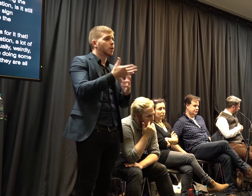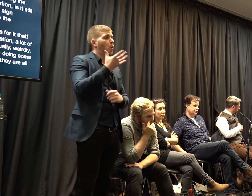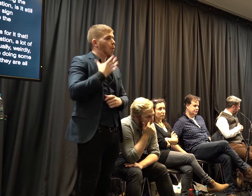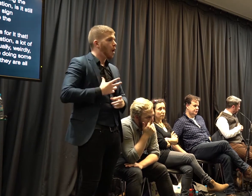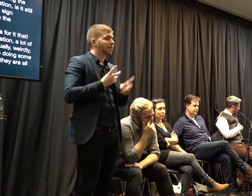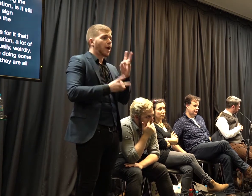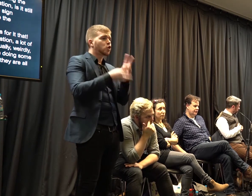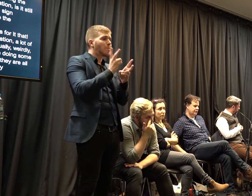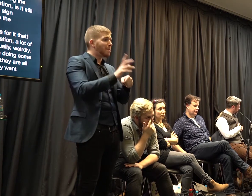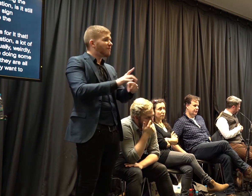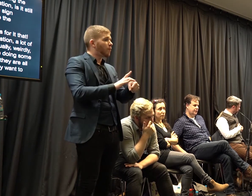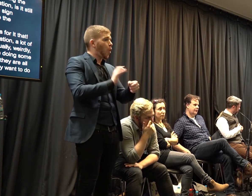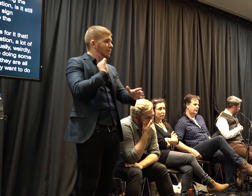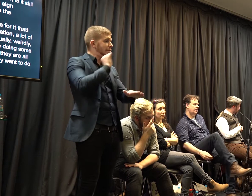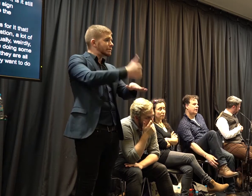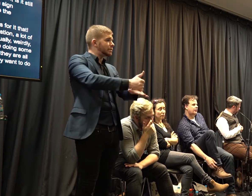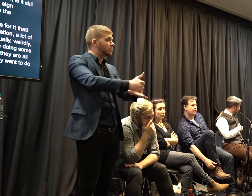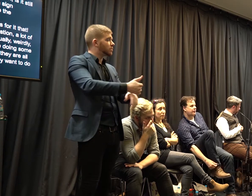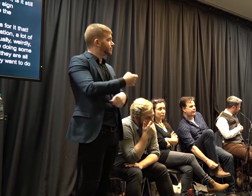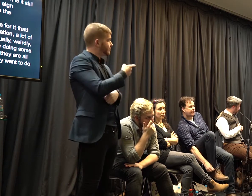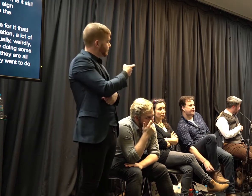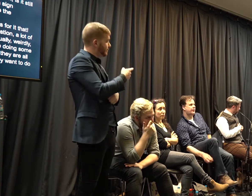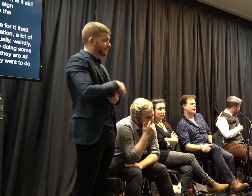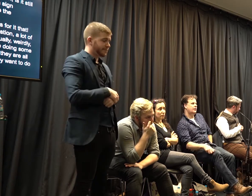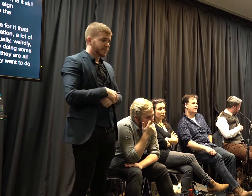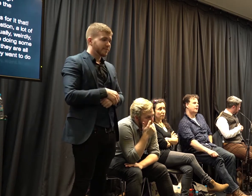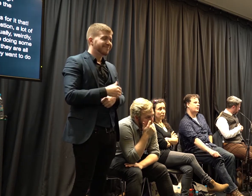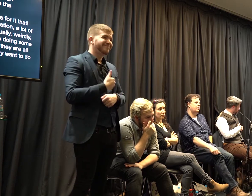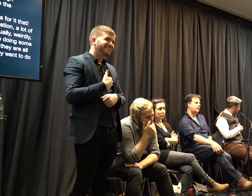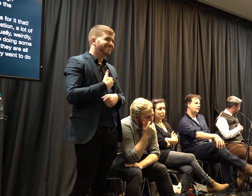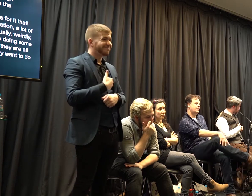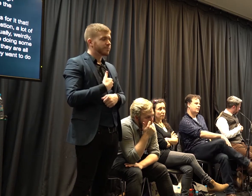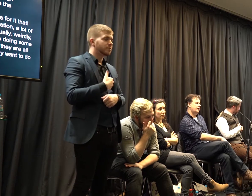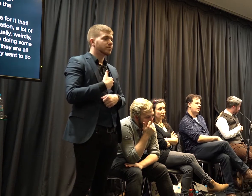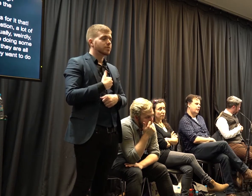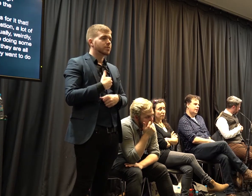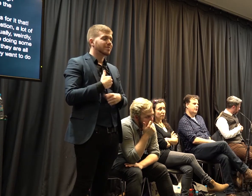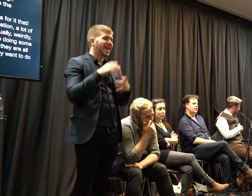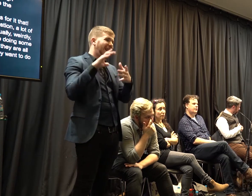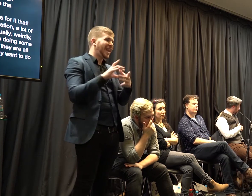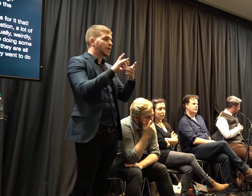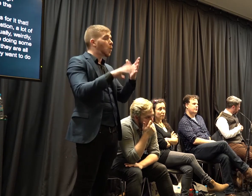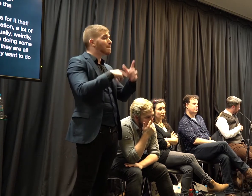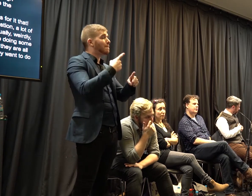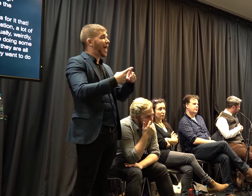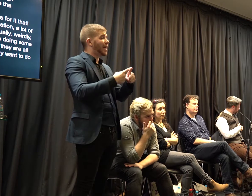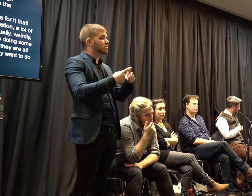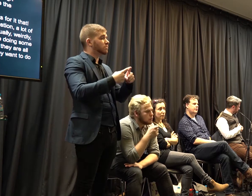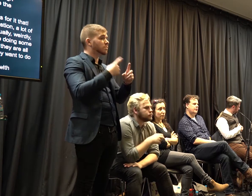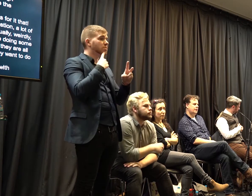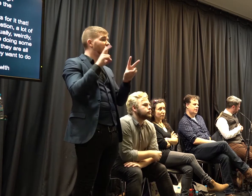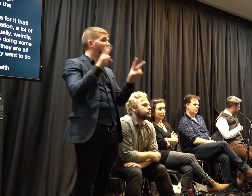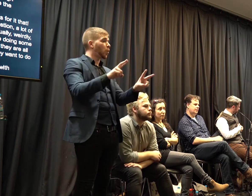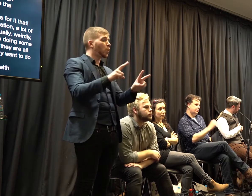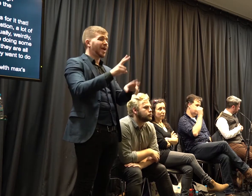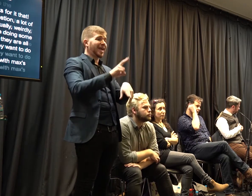performance. And I'm always questioning, it's kind of linked with Max's point in that if somebody's based